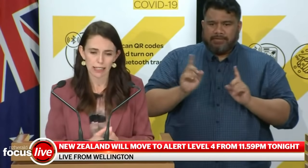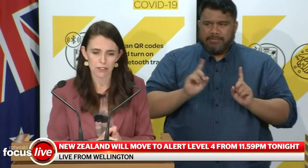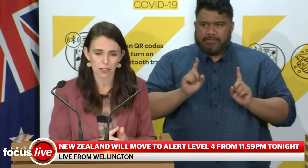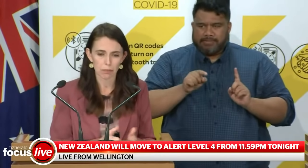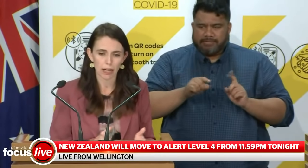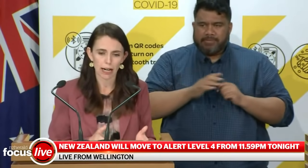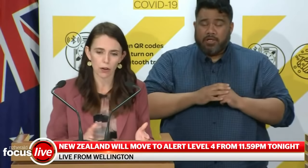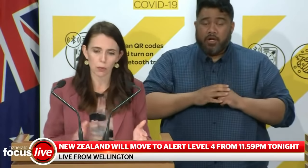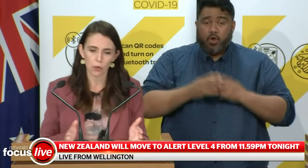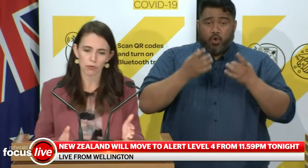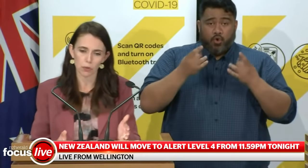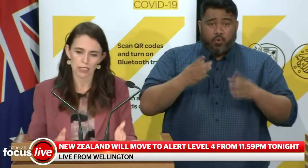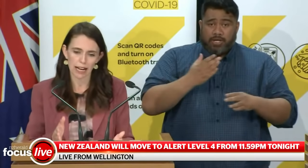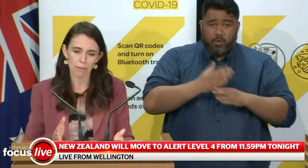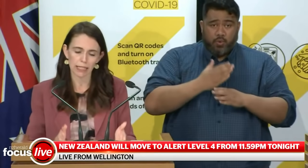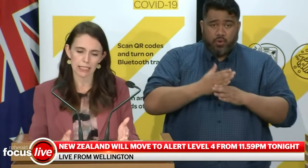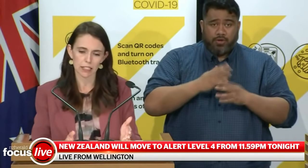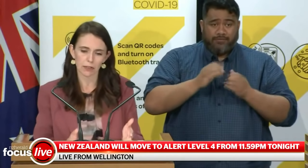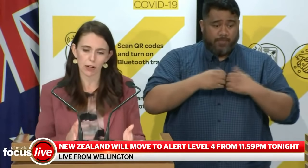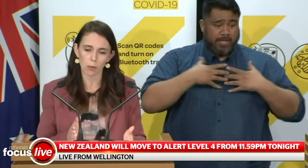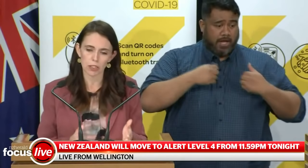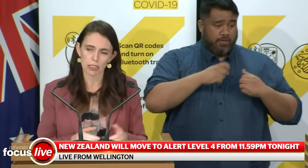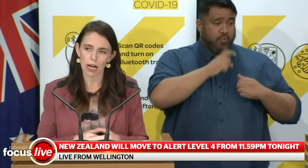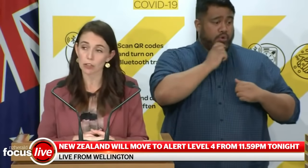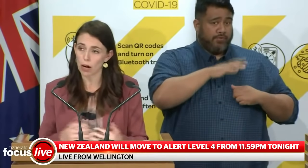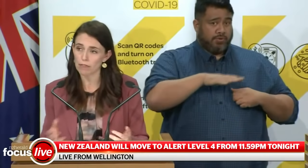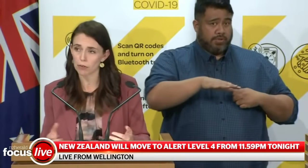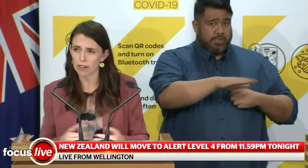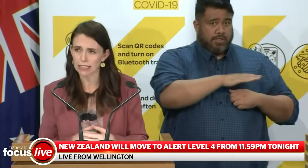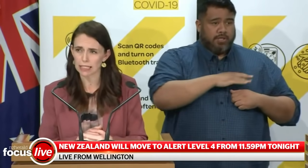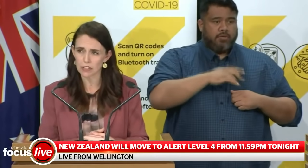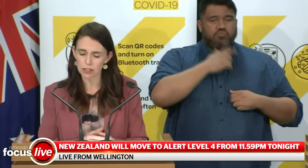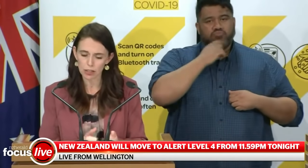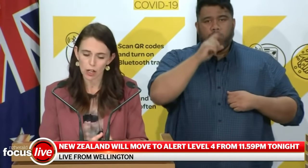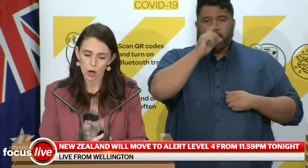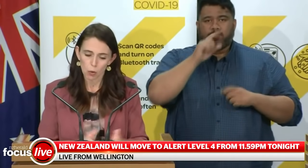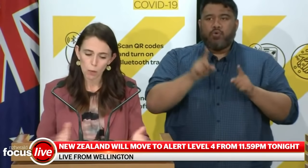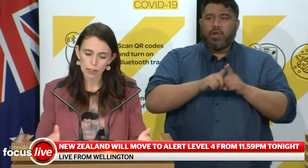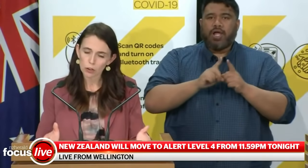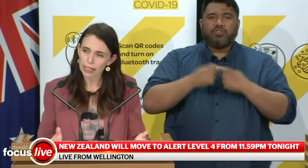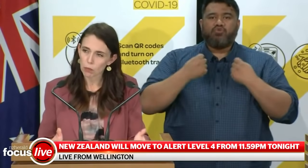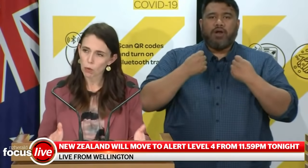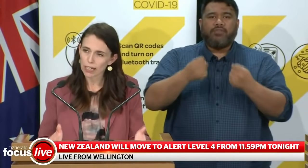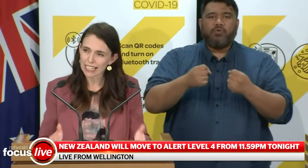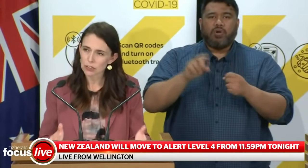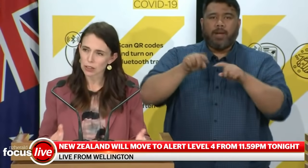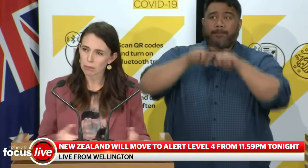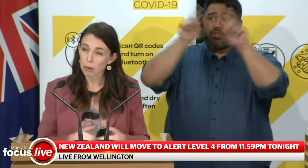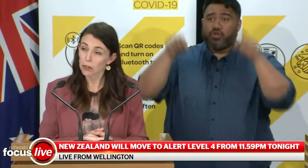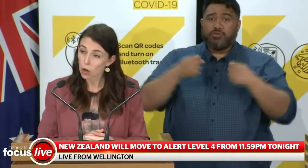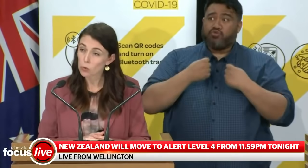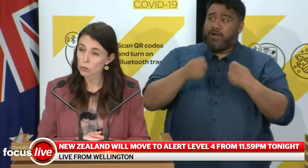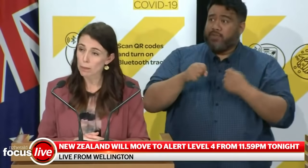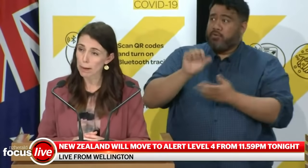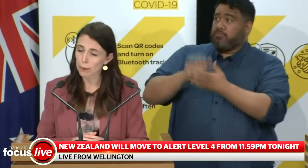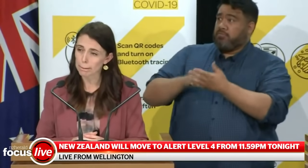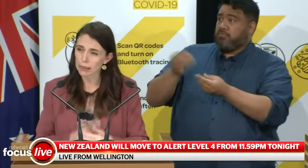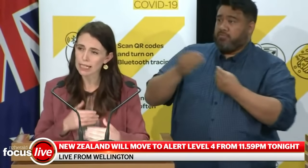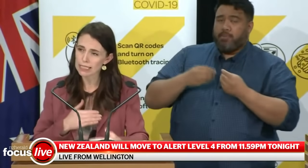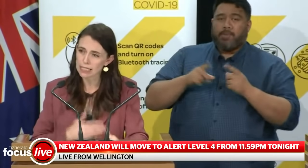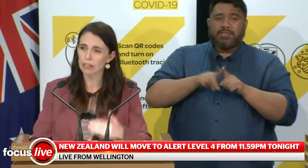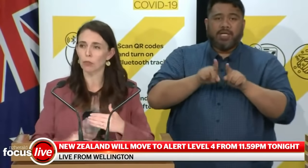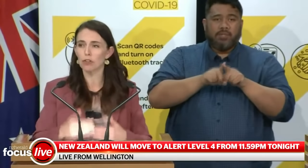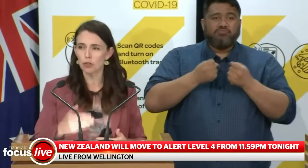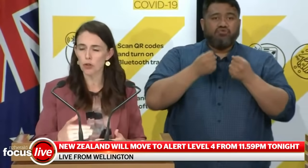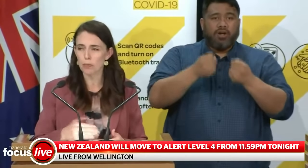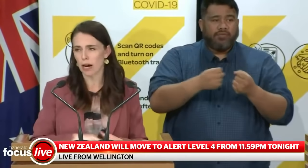been done actually by our health workforce. They have been considering options like drive-through vaccination. we'll be looking at what extra protocols we may put in